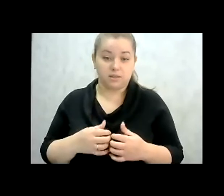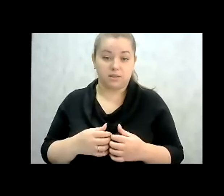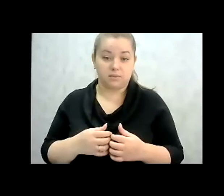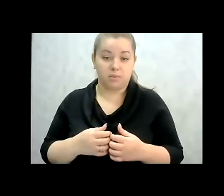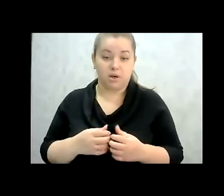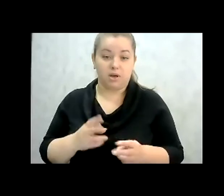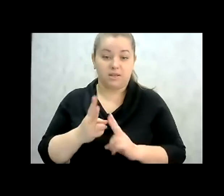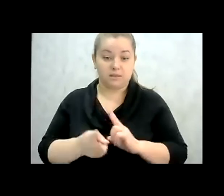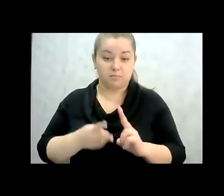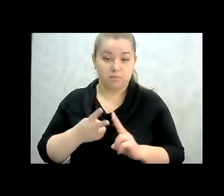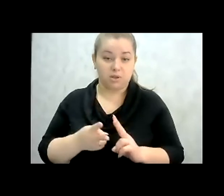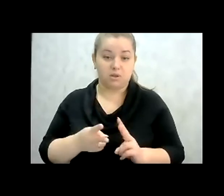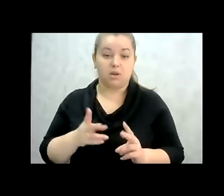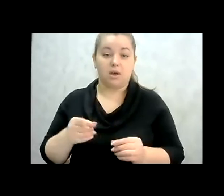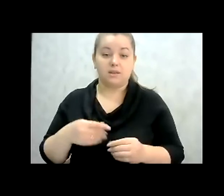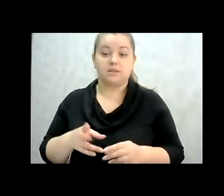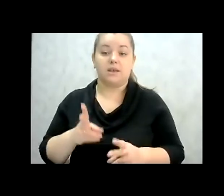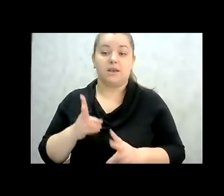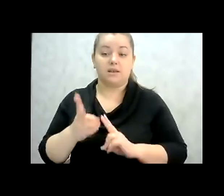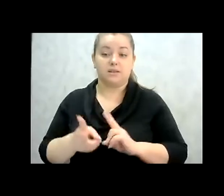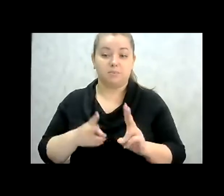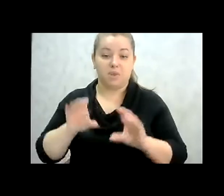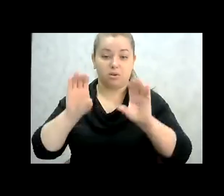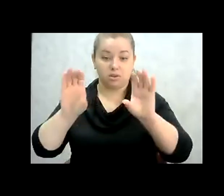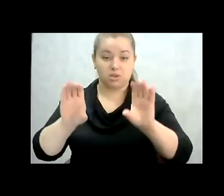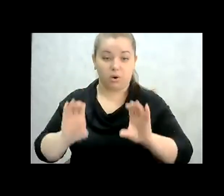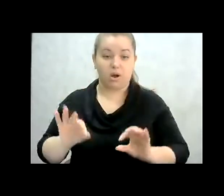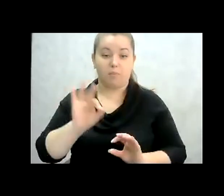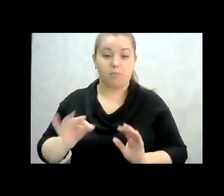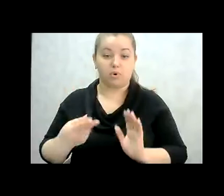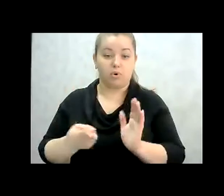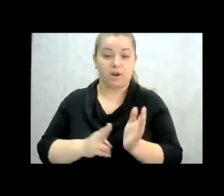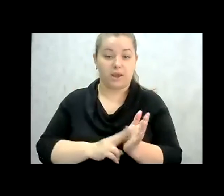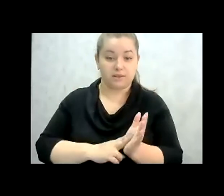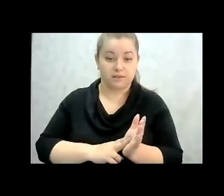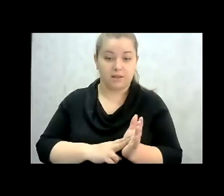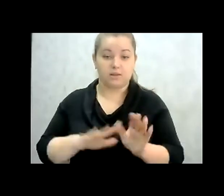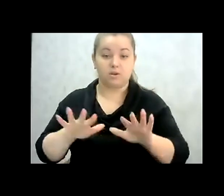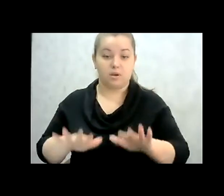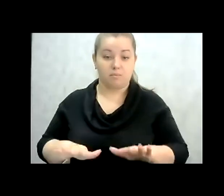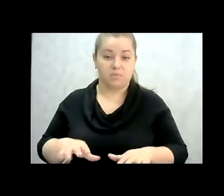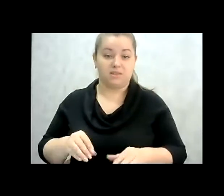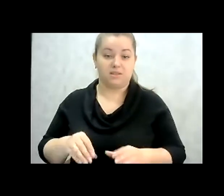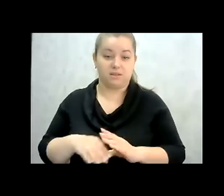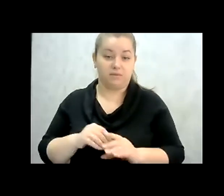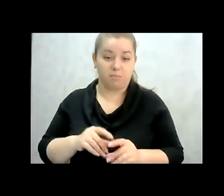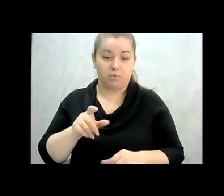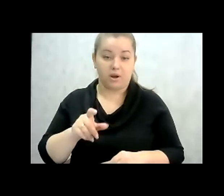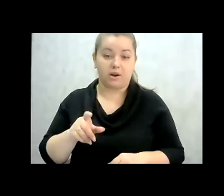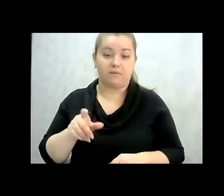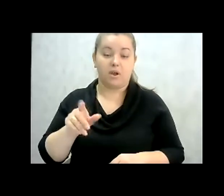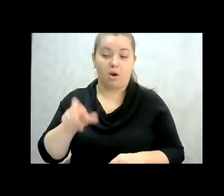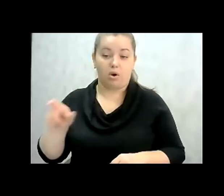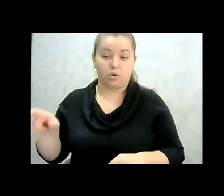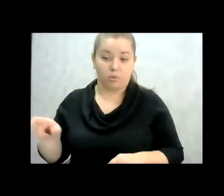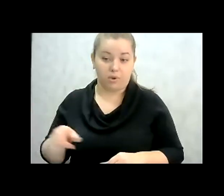one way: changes in the legislation where it concerns the procedure of changing